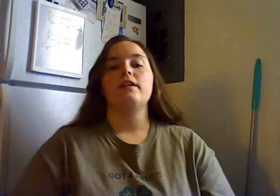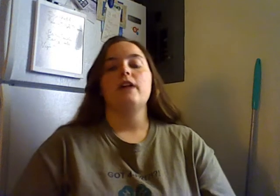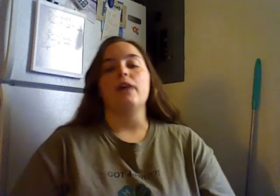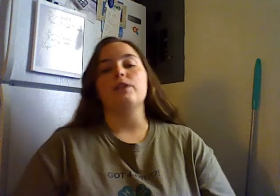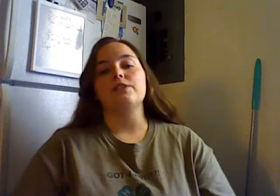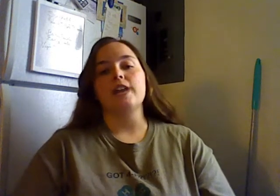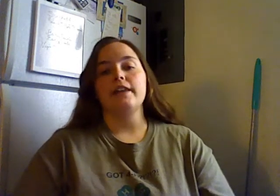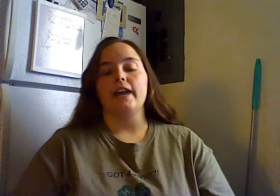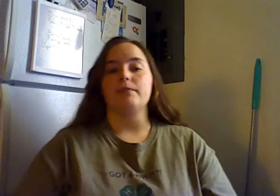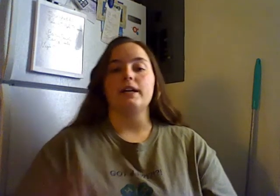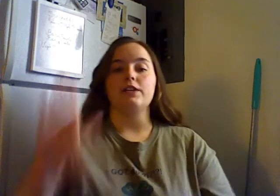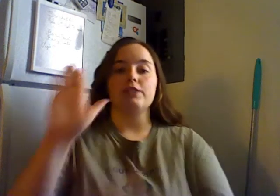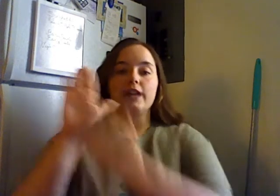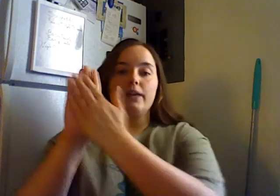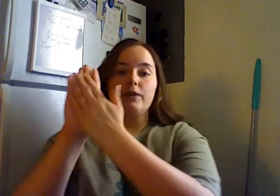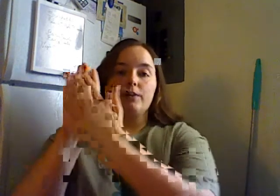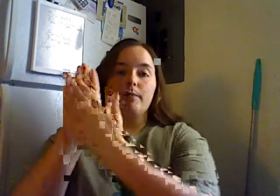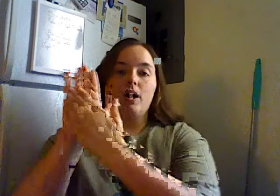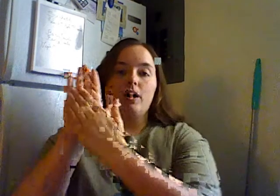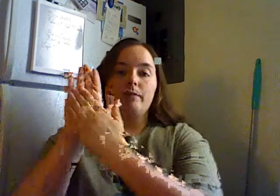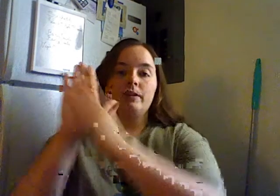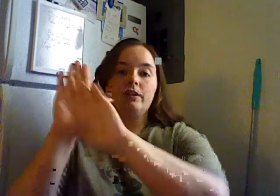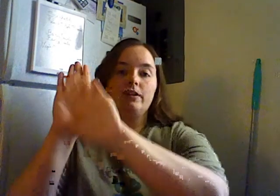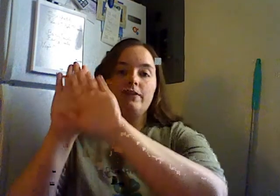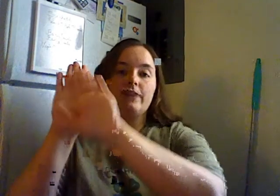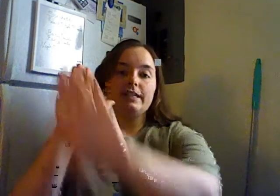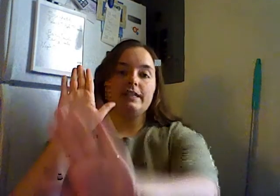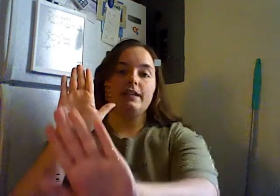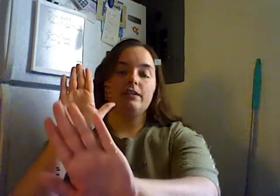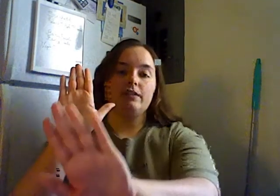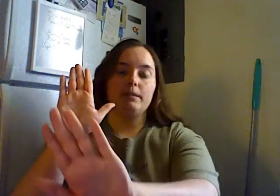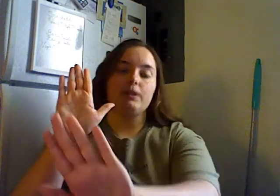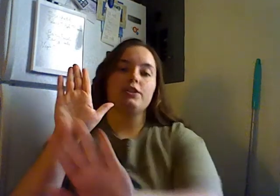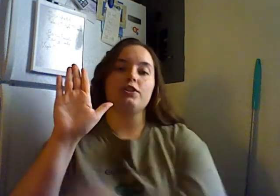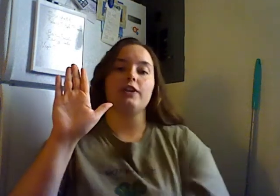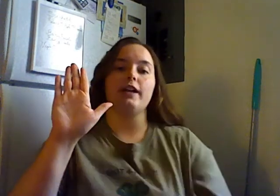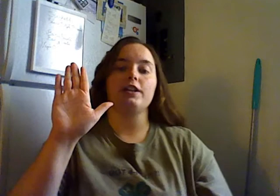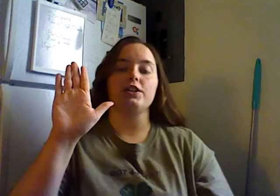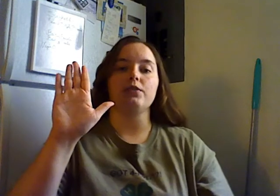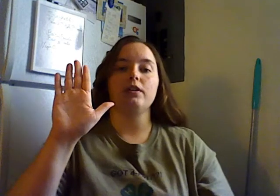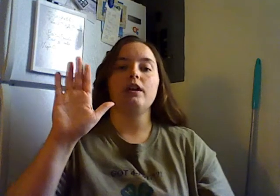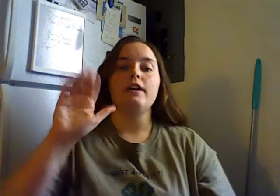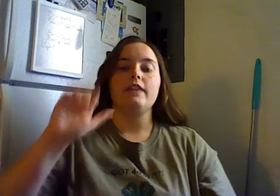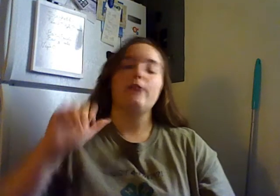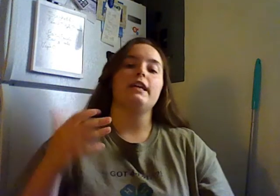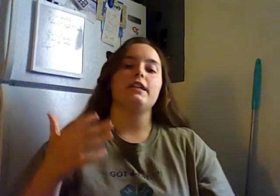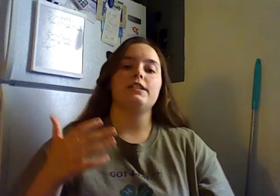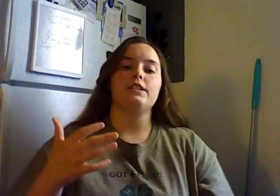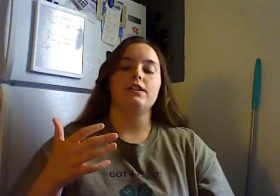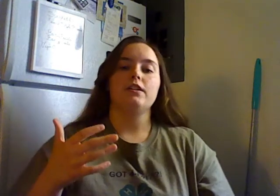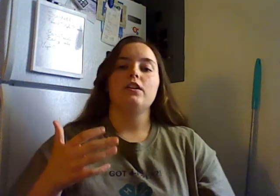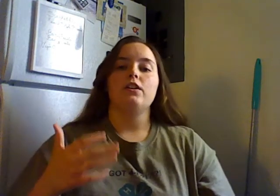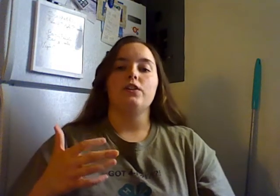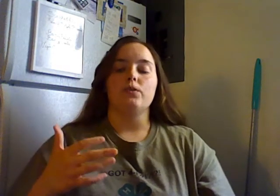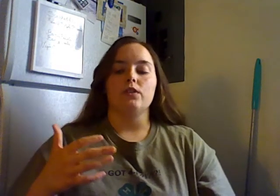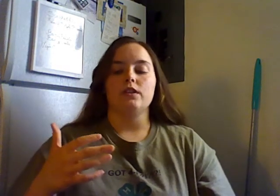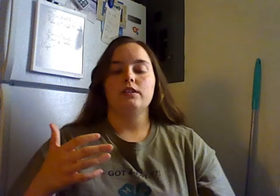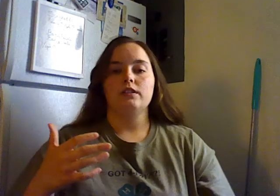And when you sign the alphabet, you sign with your palm facing the person you're signing to. That way they can see your